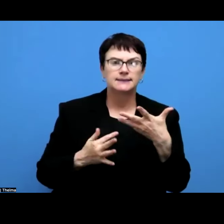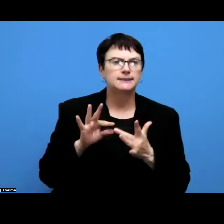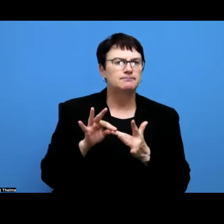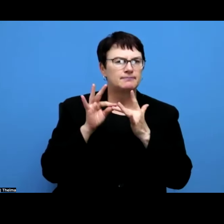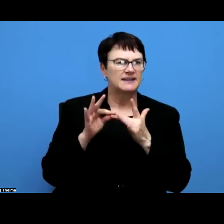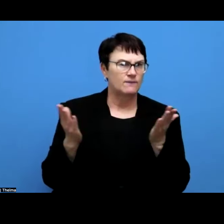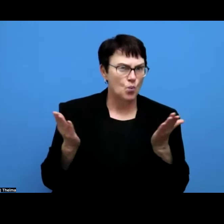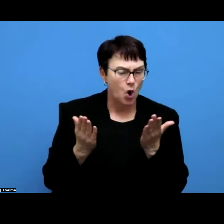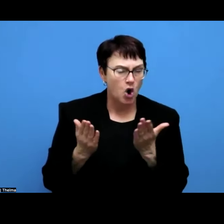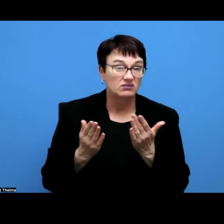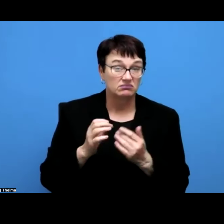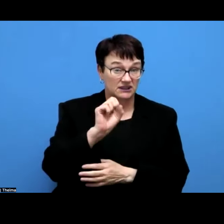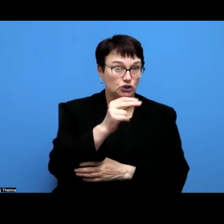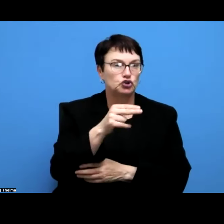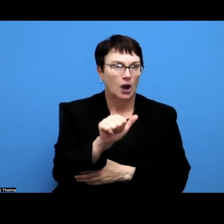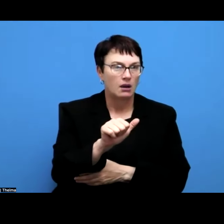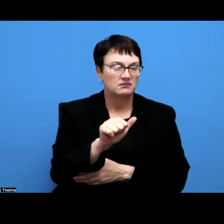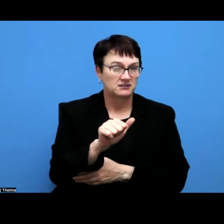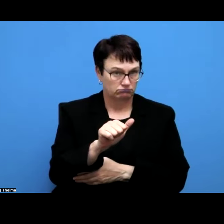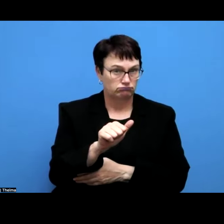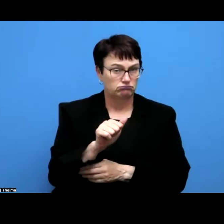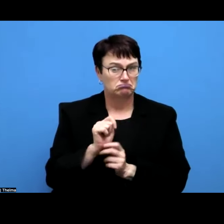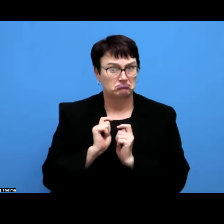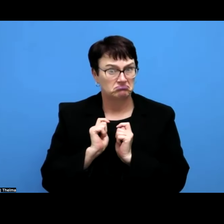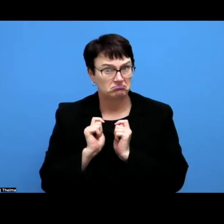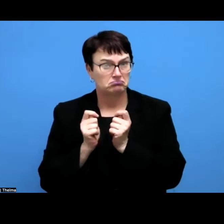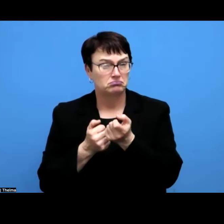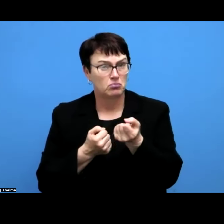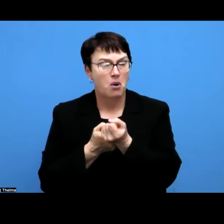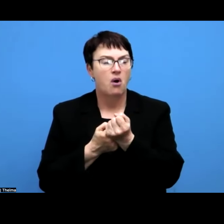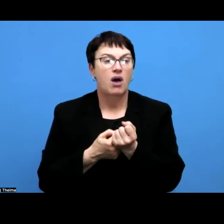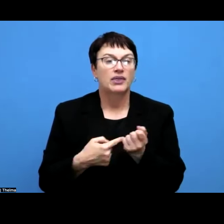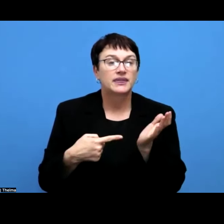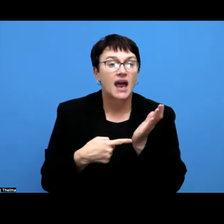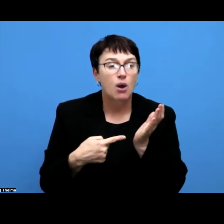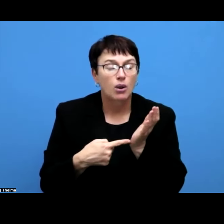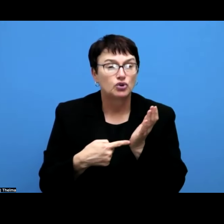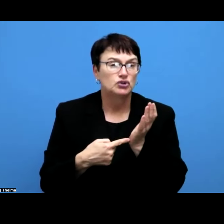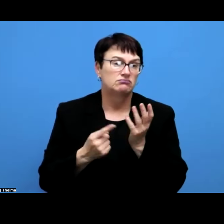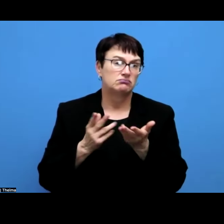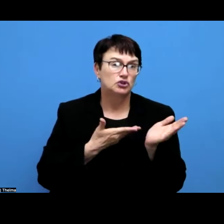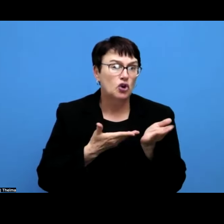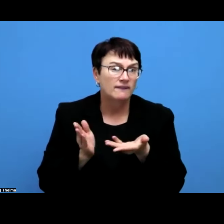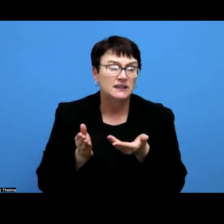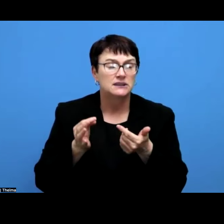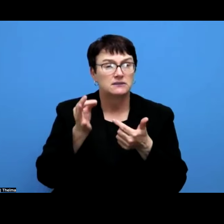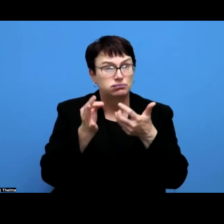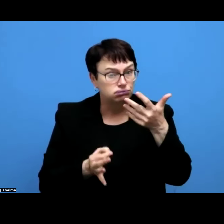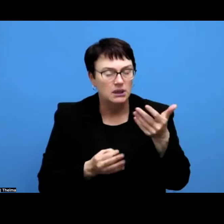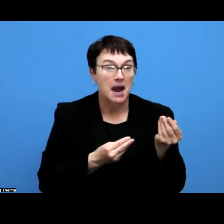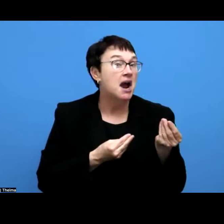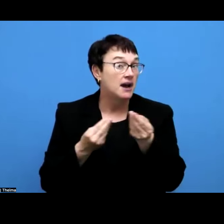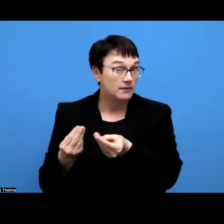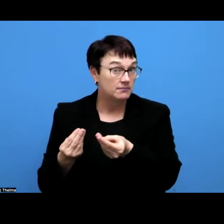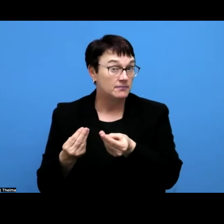guarantees assistive technologies and rehabilitative services for persons with disability, because it's about